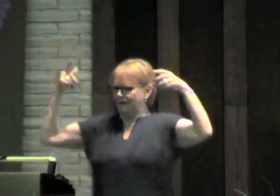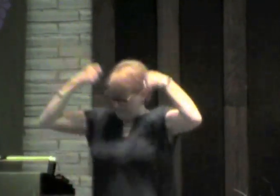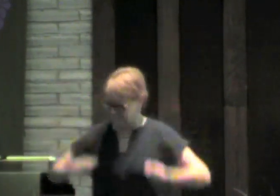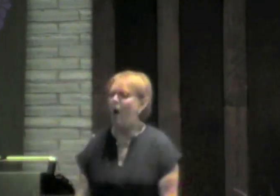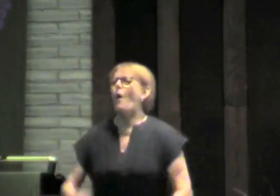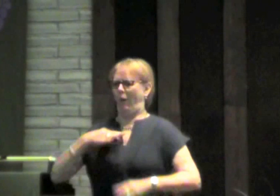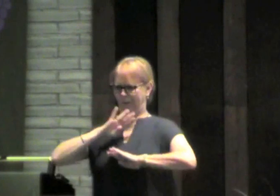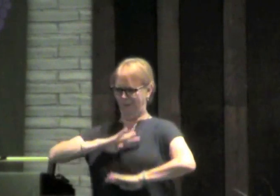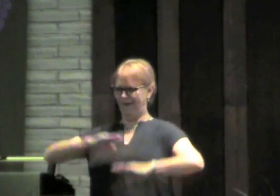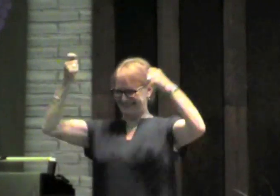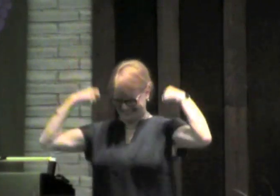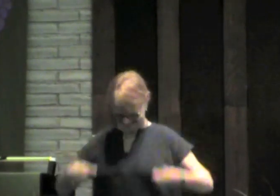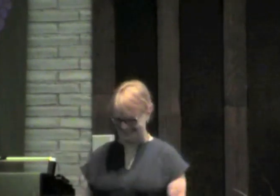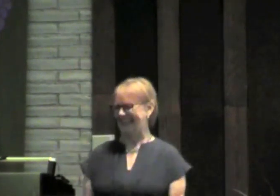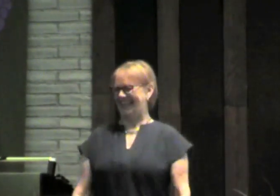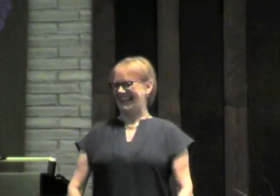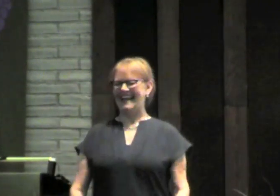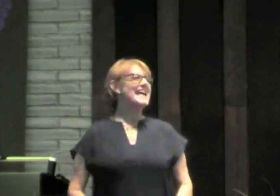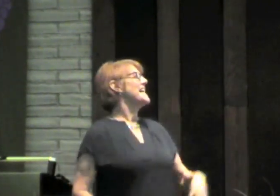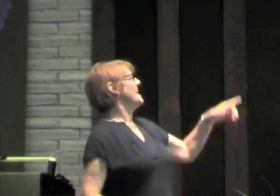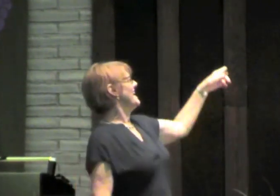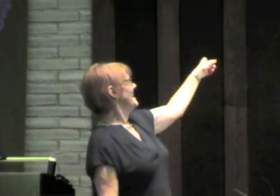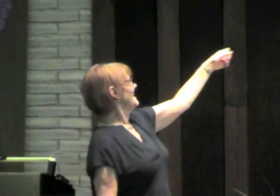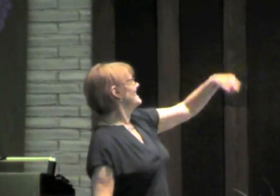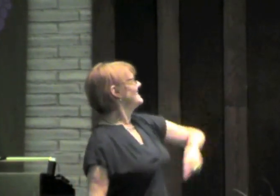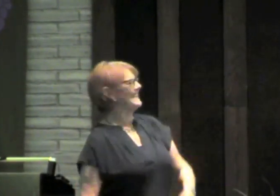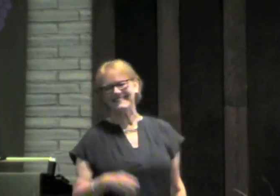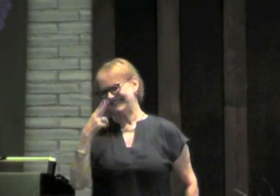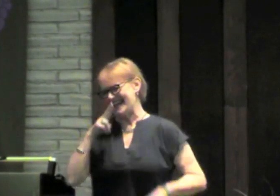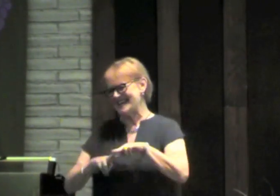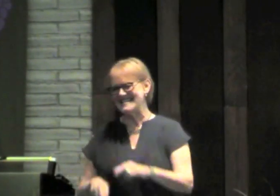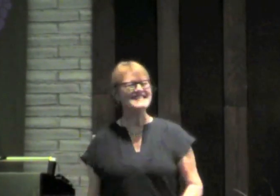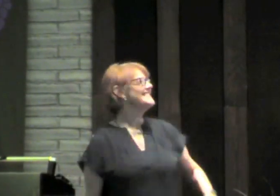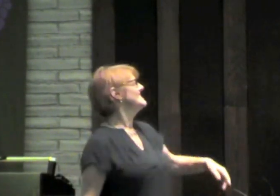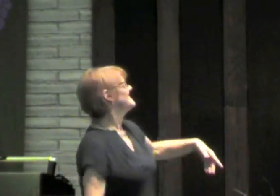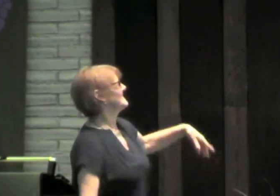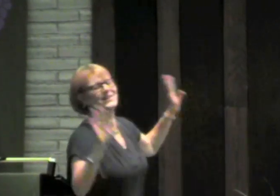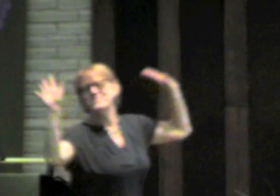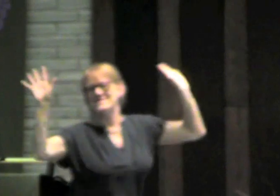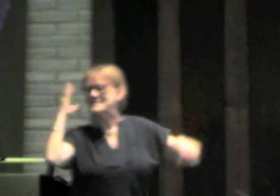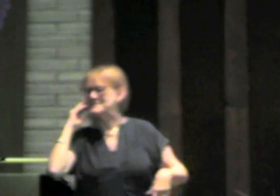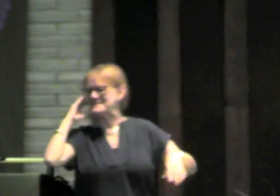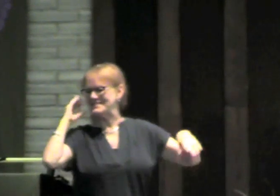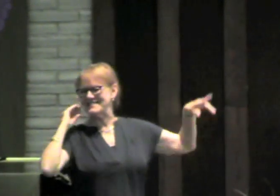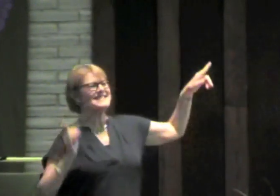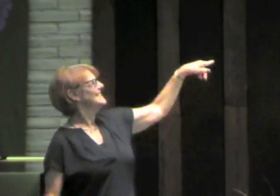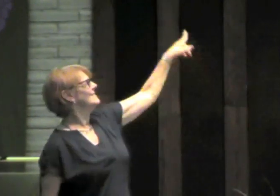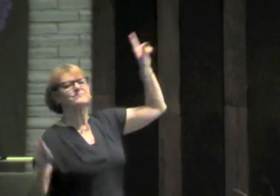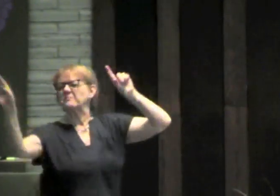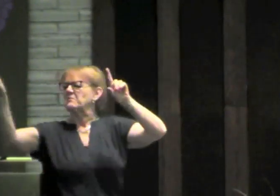drapes. So yeah, it was modest. And a lot of fun. It was a